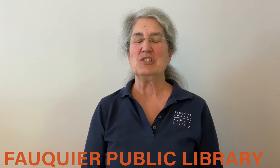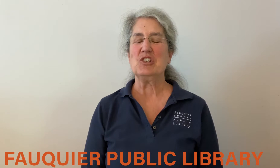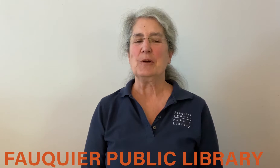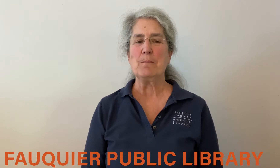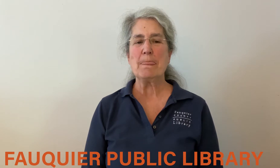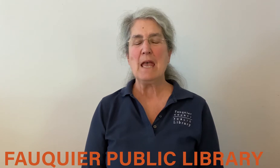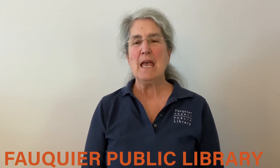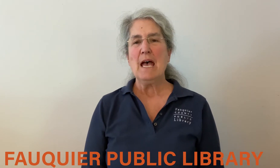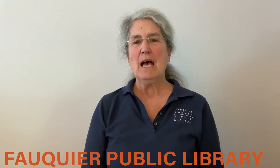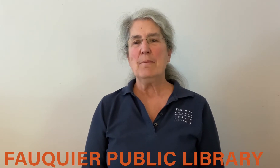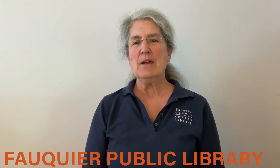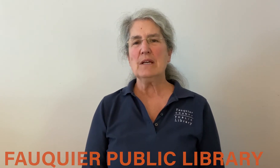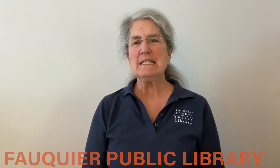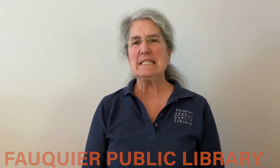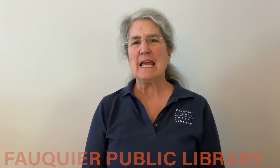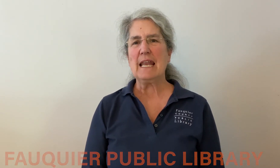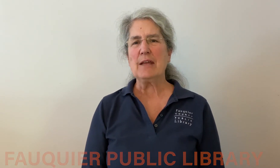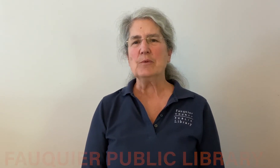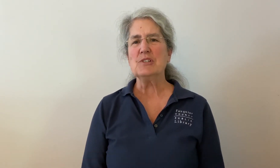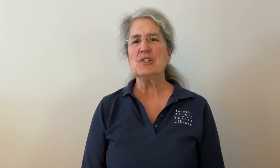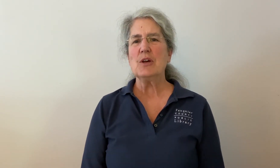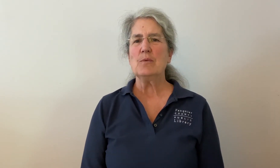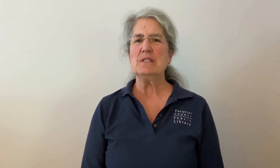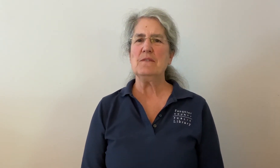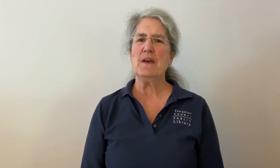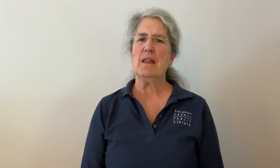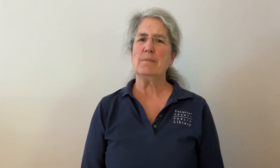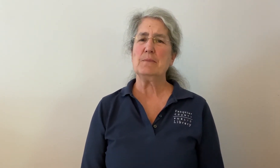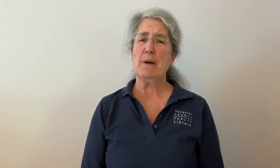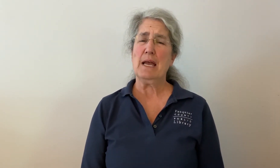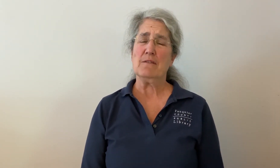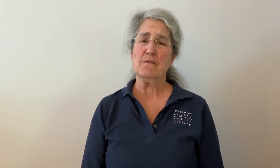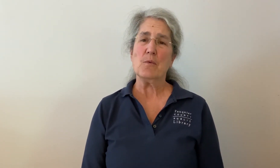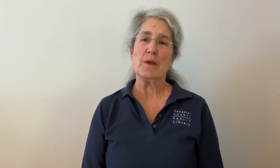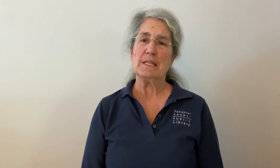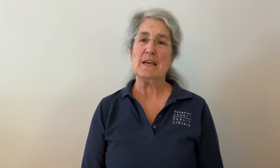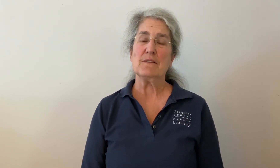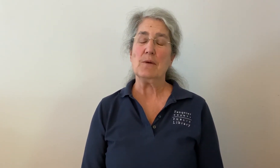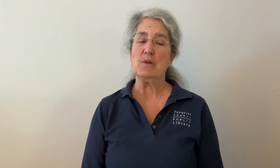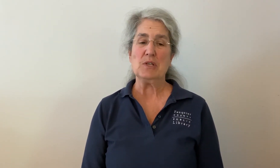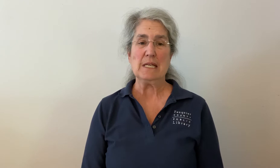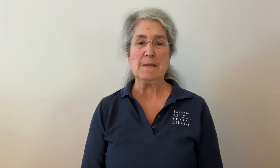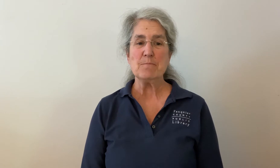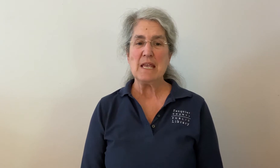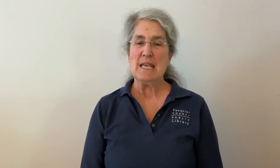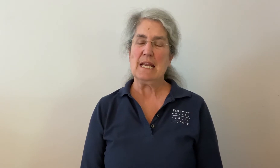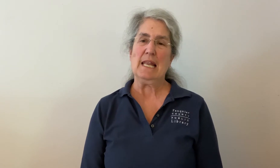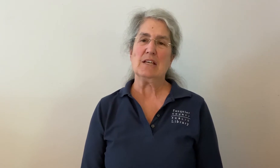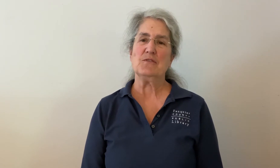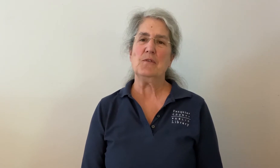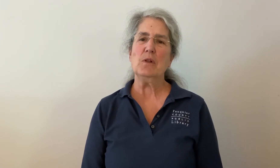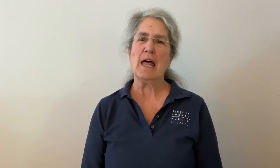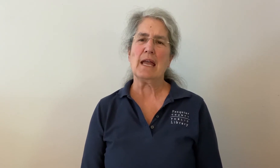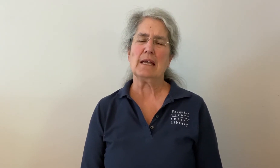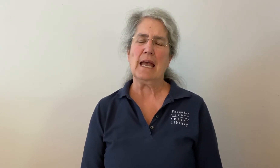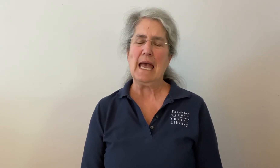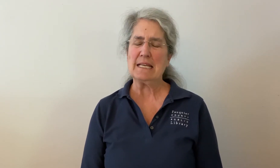year. American Sign Language was developed by and for the deaf community. It allows full access